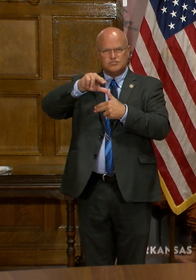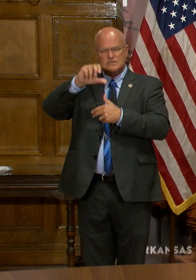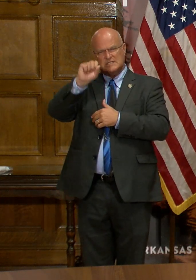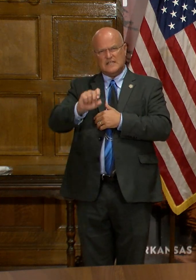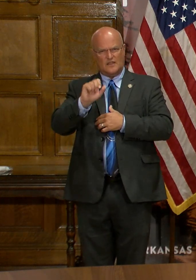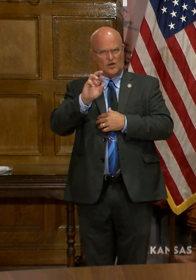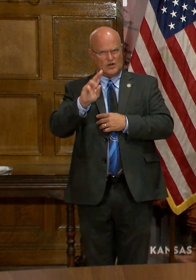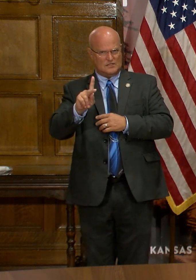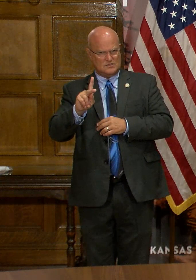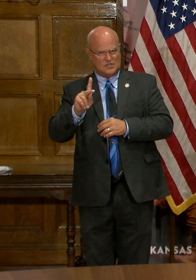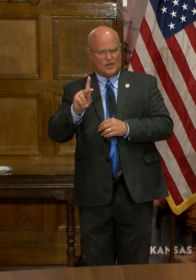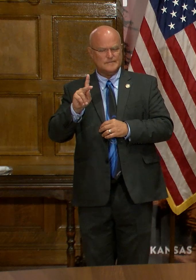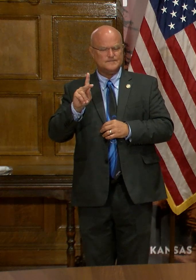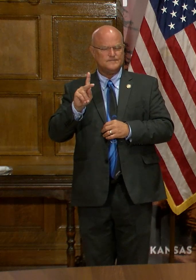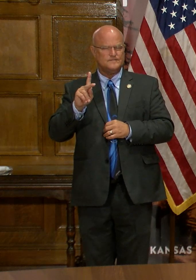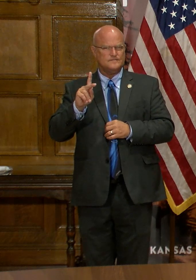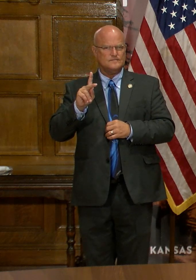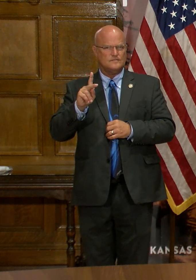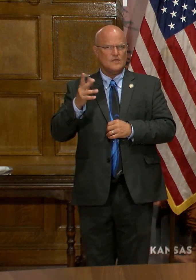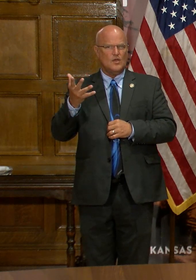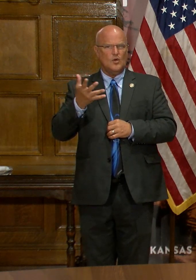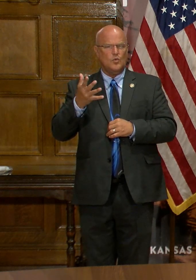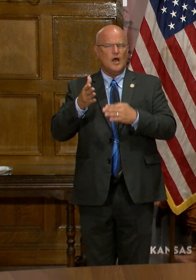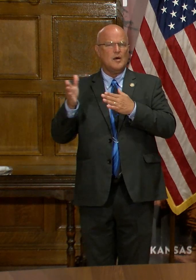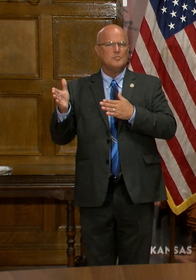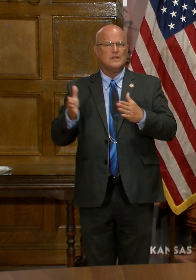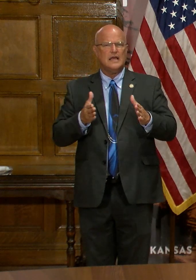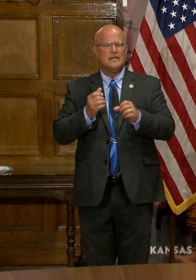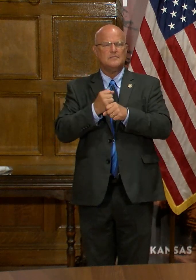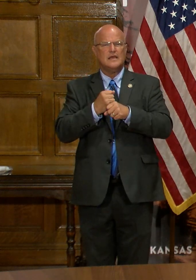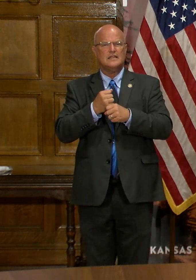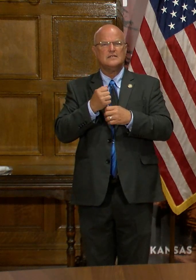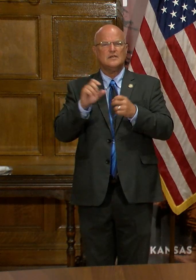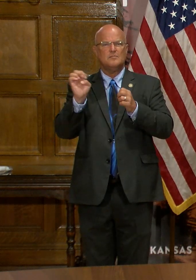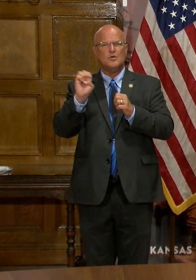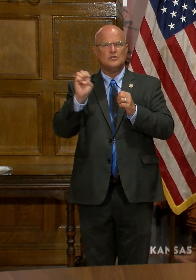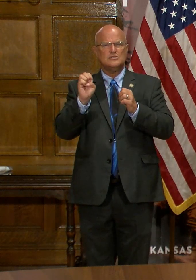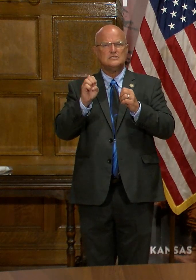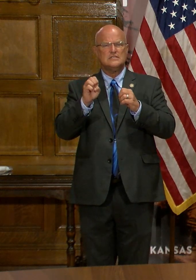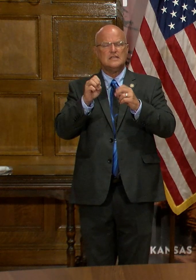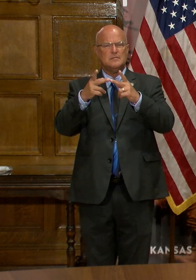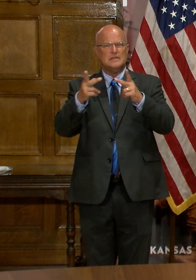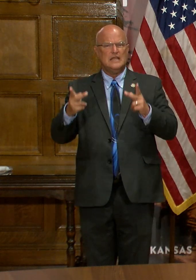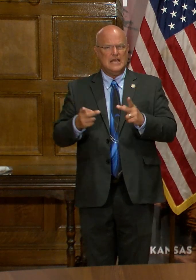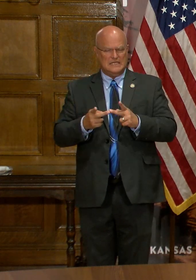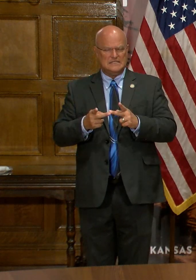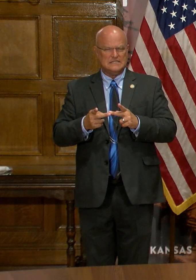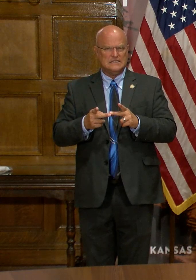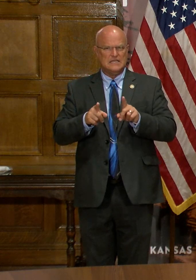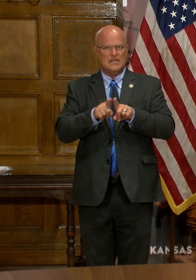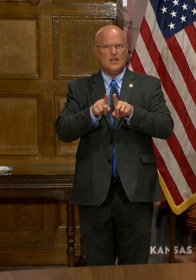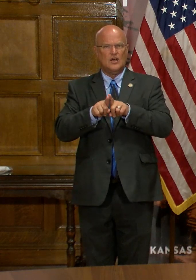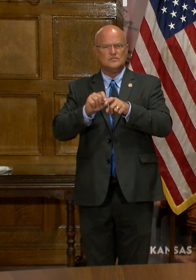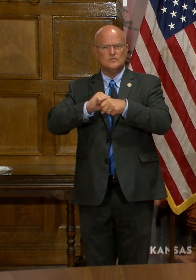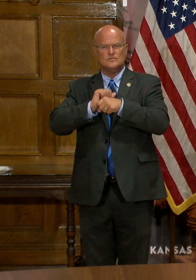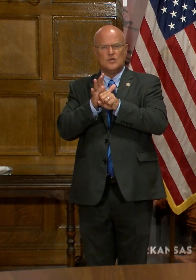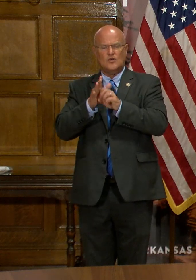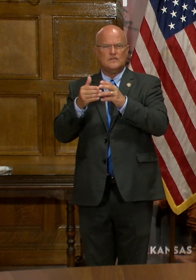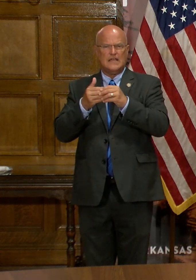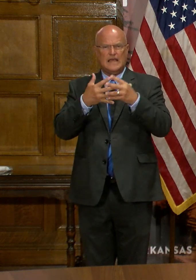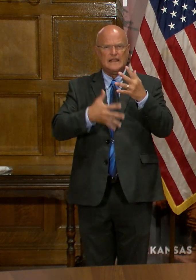Arkansas as a result of Laura, what plans have been made to create emergency shelters that also respect COVID